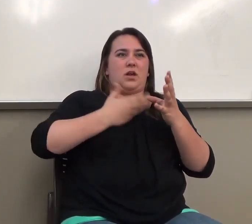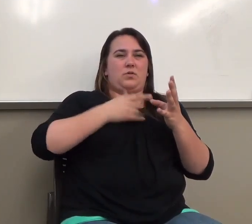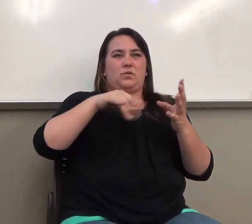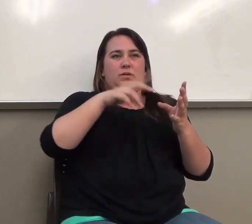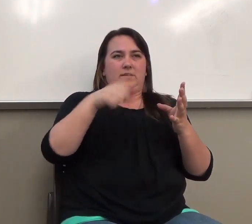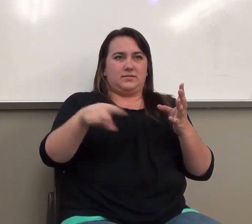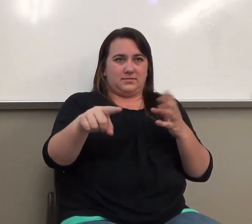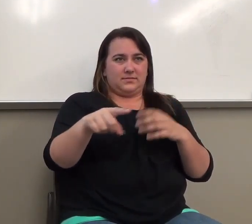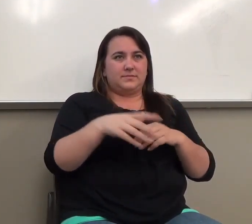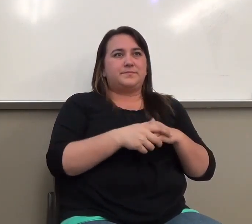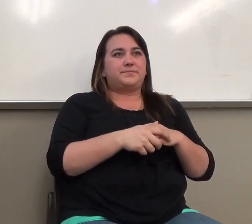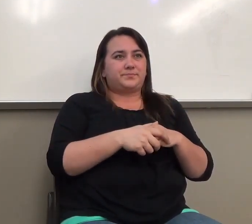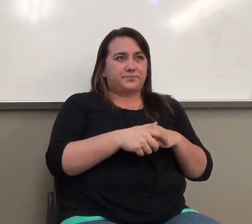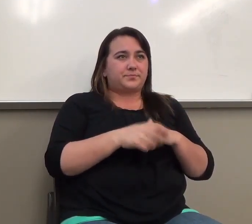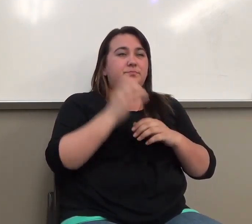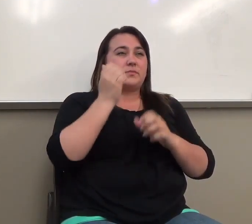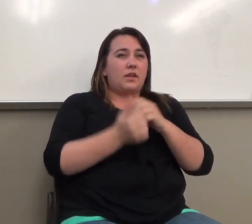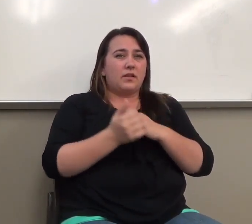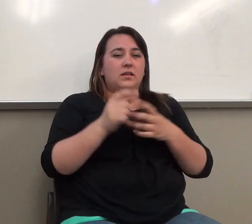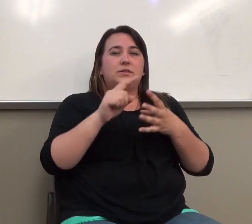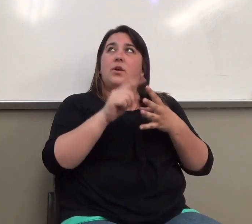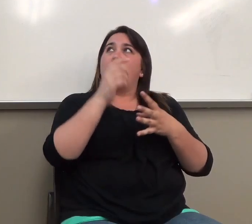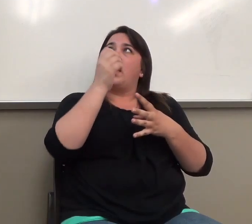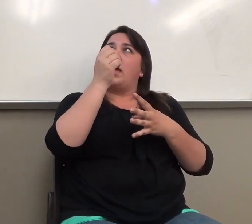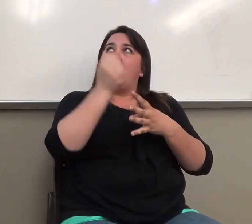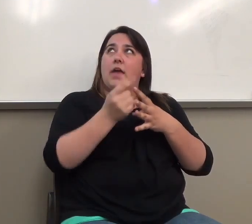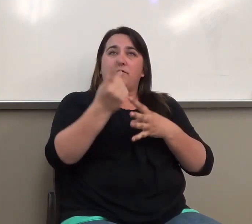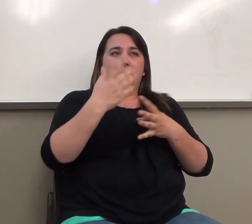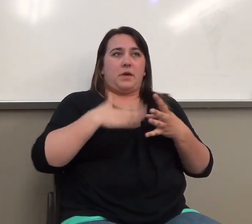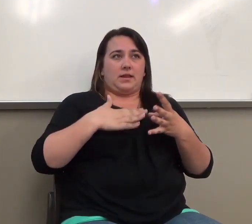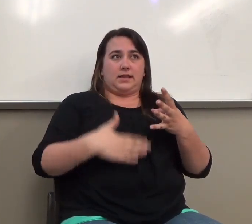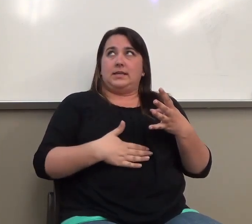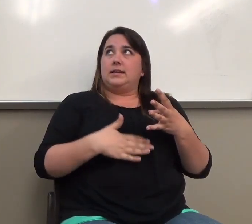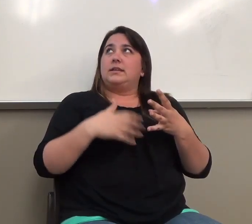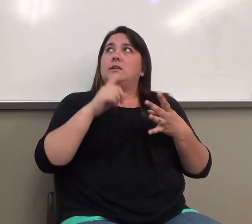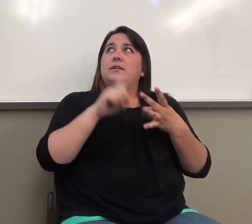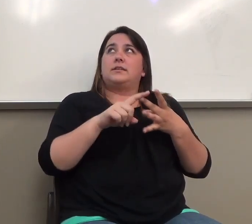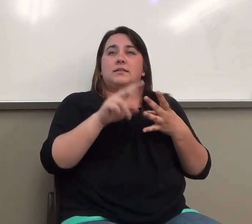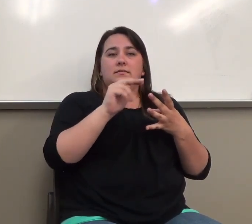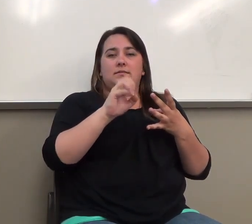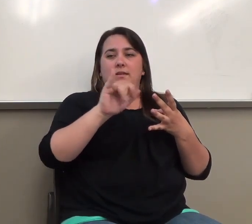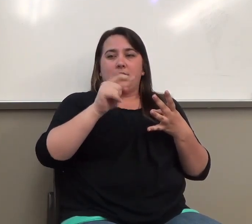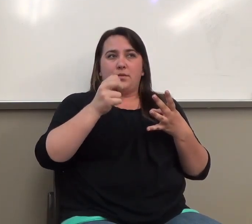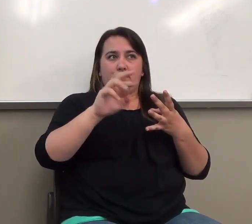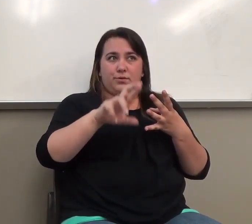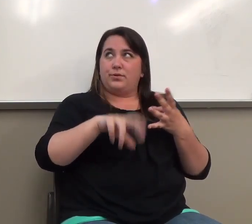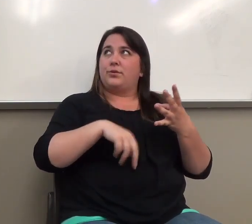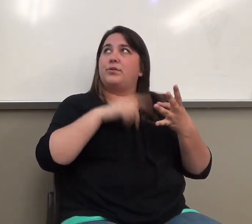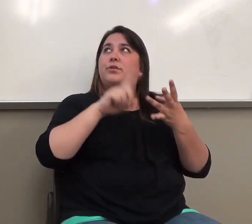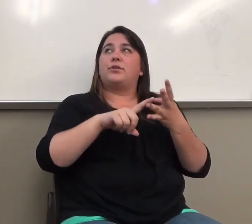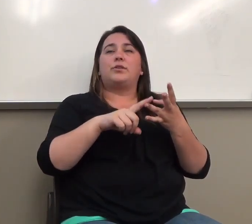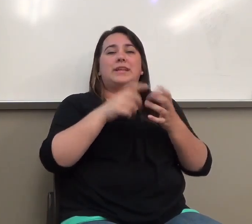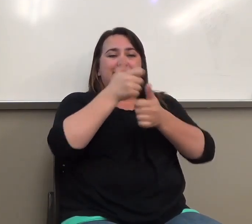you'd be amazed at the number. The English Center has a list of them, but I'm not going to worry with you about that right now, because we're going to take this quiz, and these are the